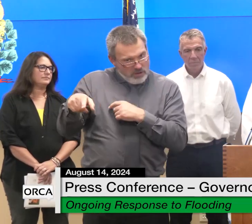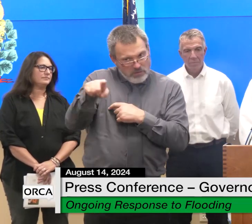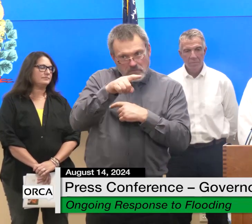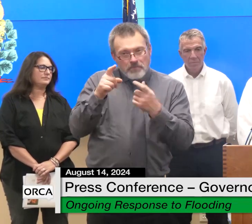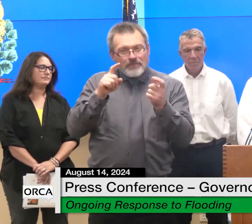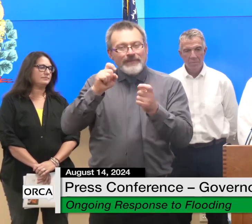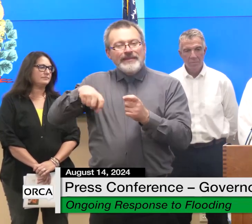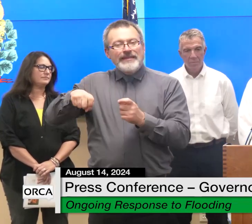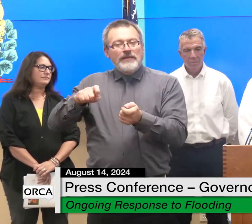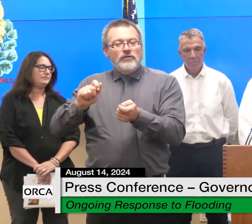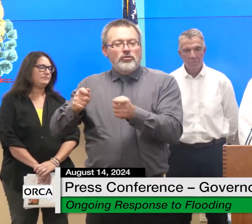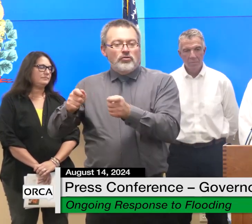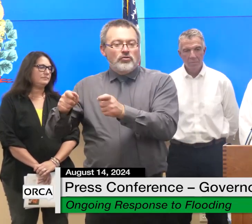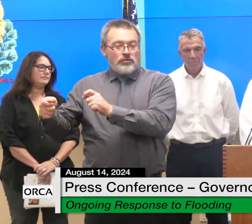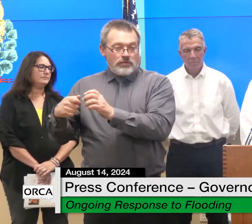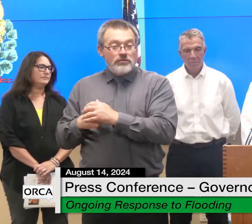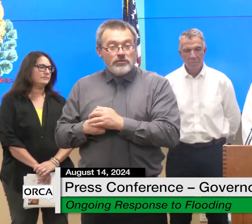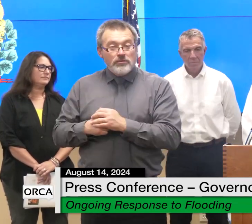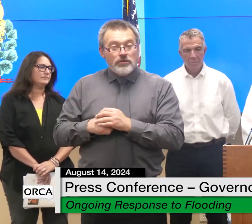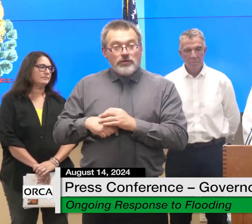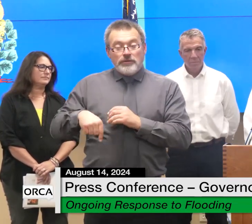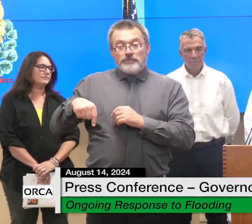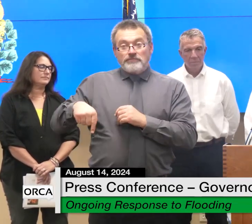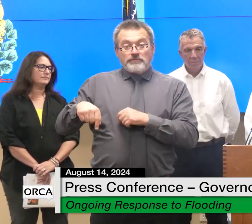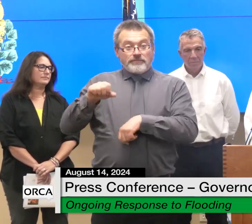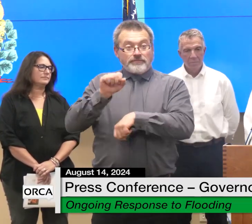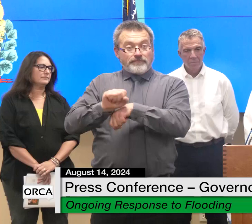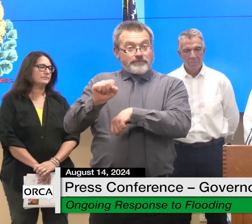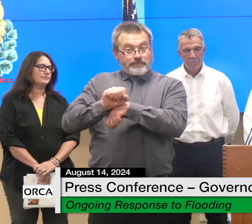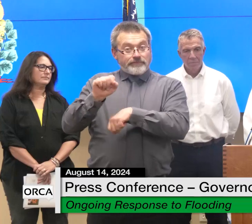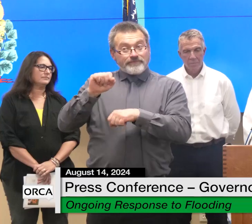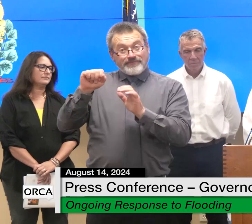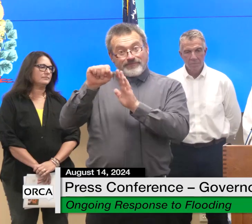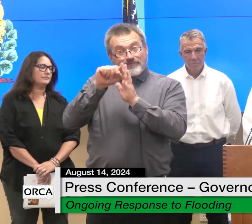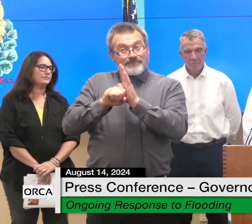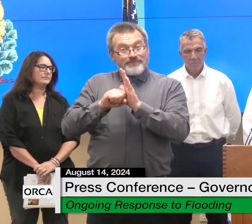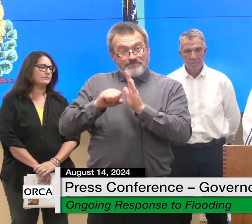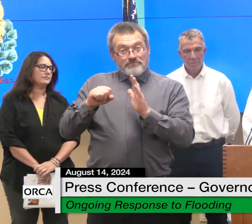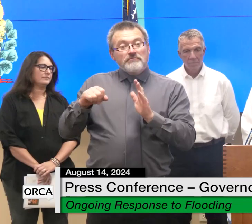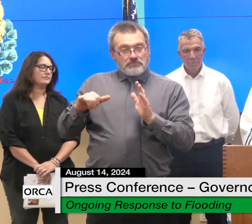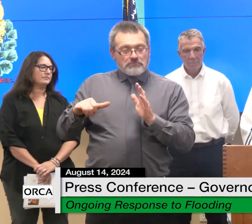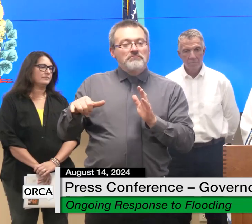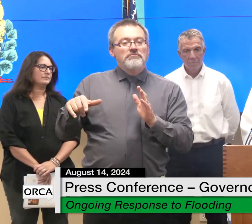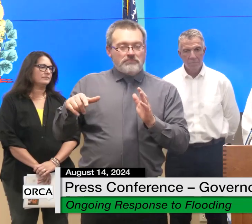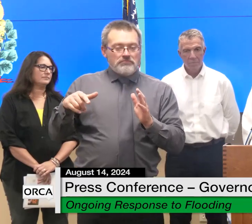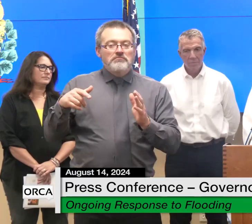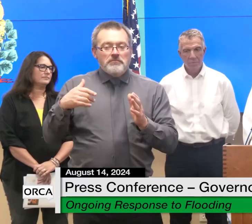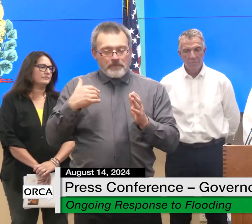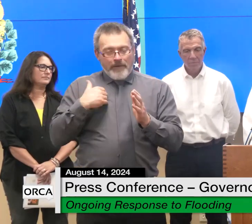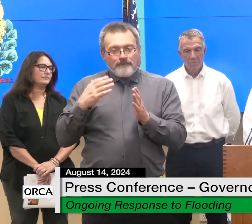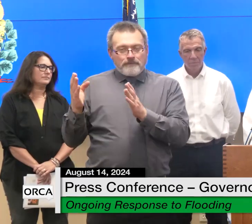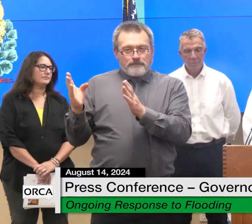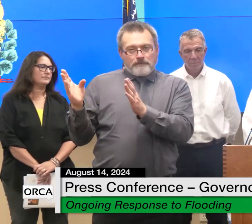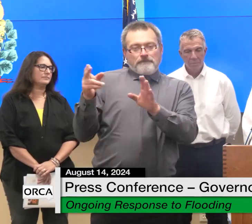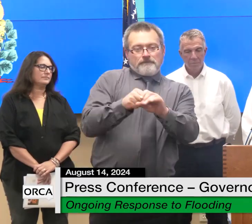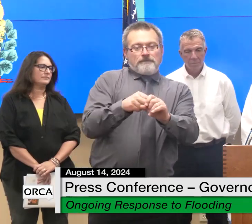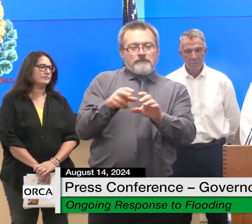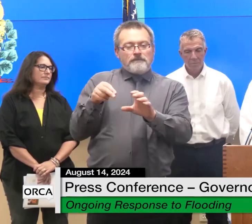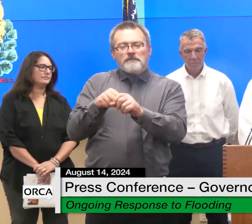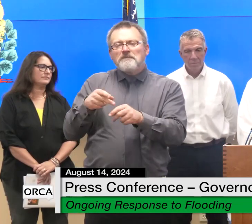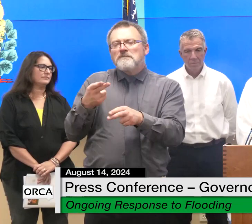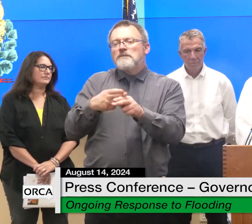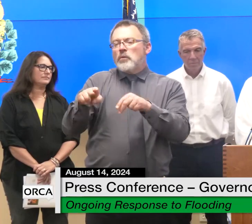have volunteered from across state government and are currently being trained to provide short-term support to the long-term recovery groups